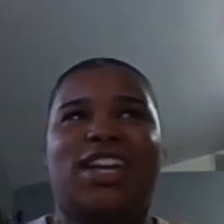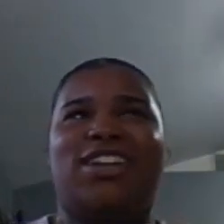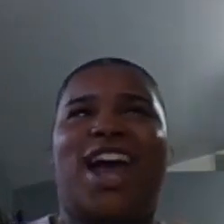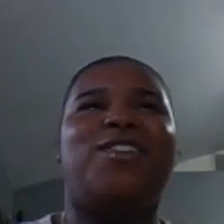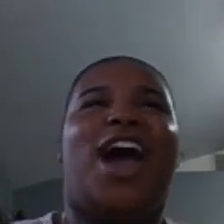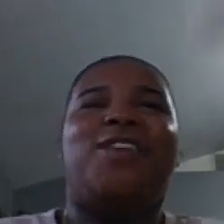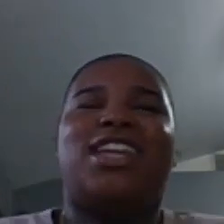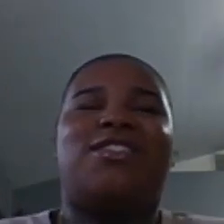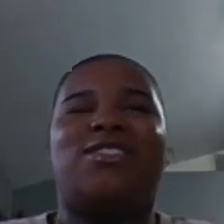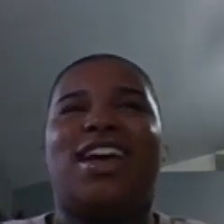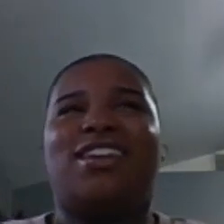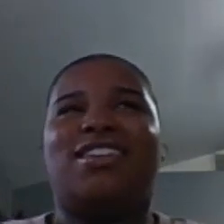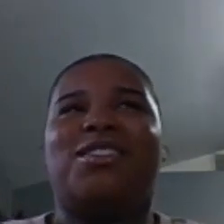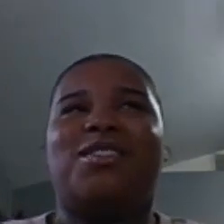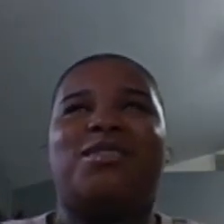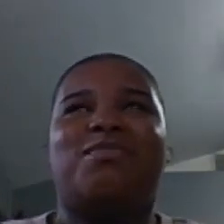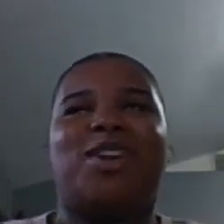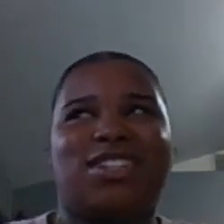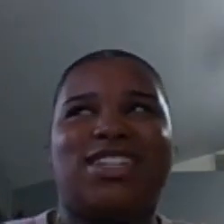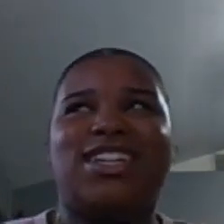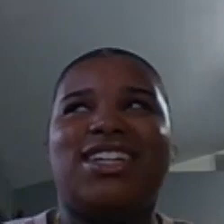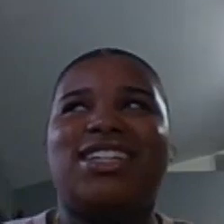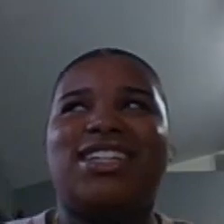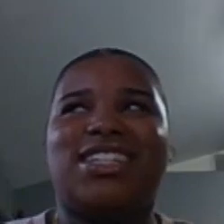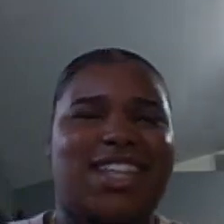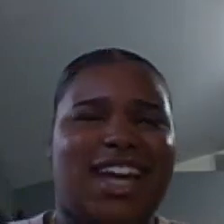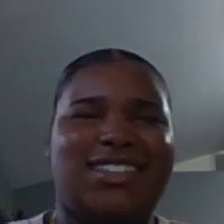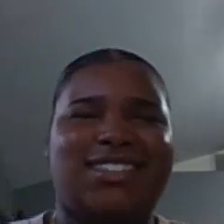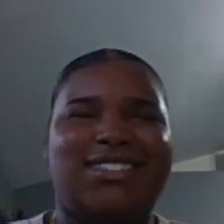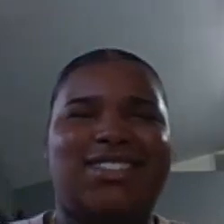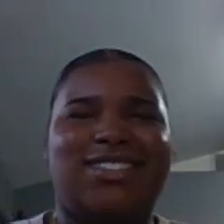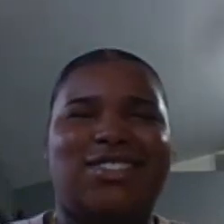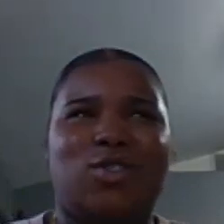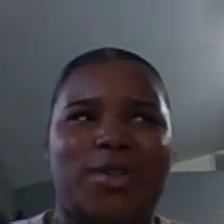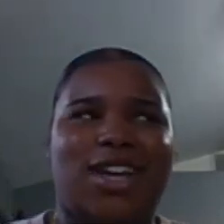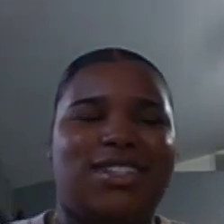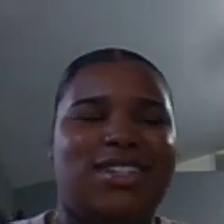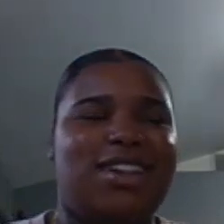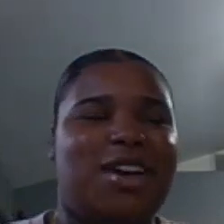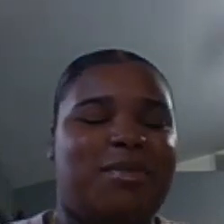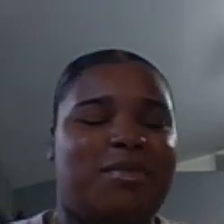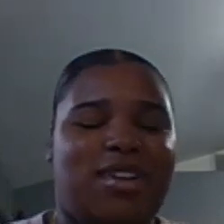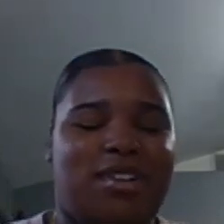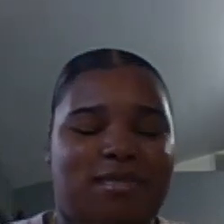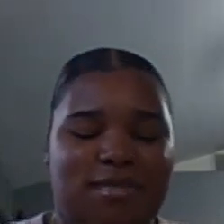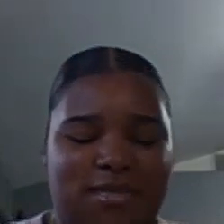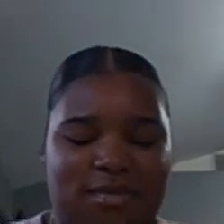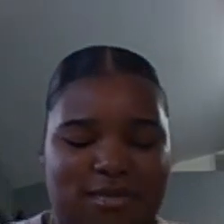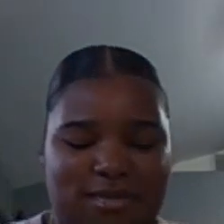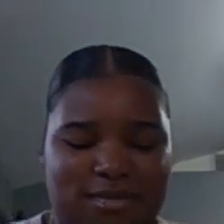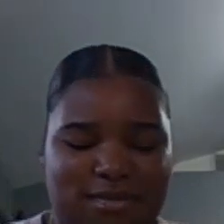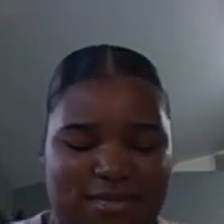tried it, and I would never do that personally, because that's traumatizing. But